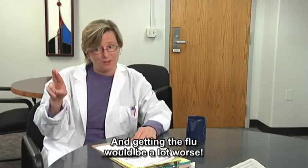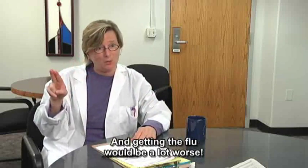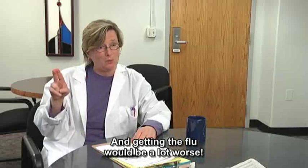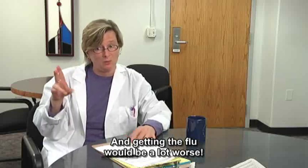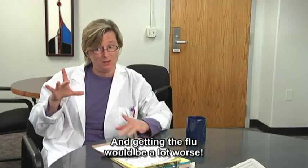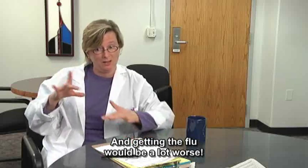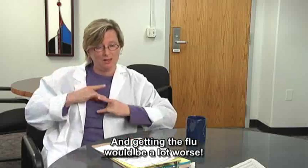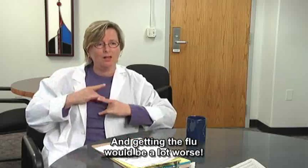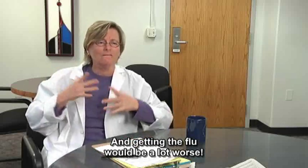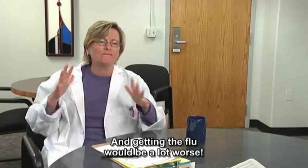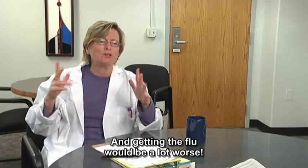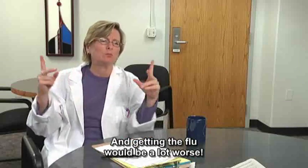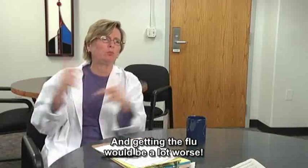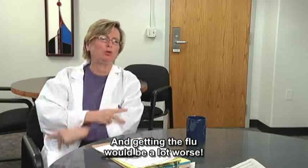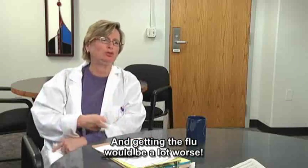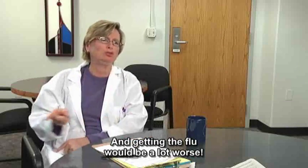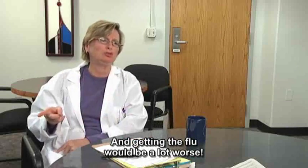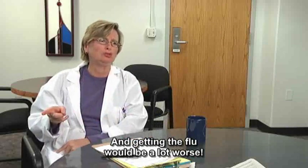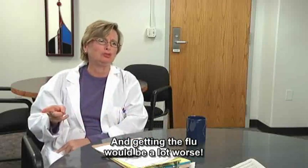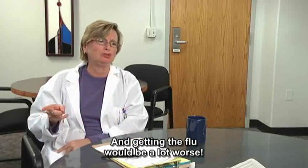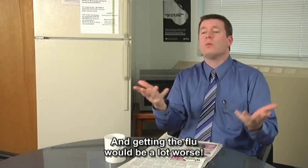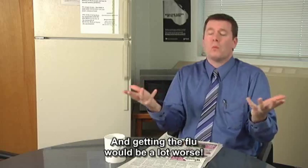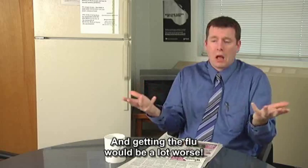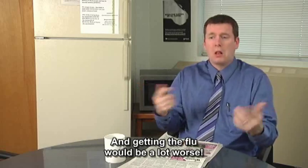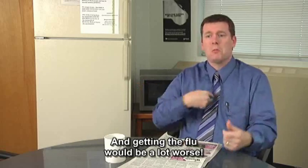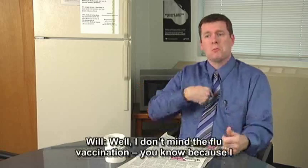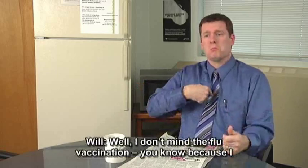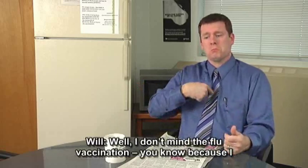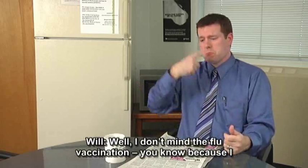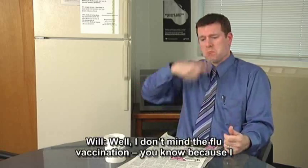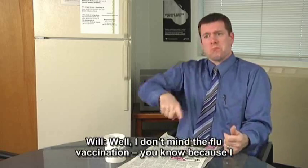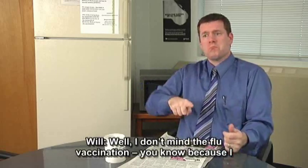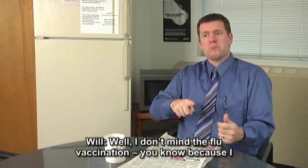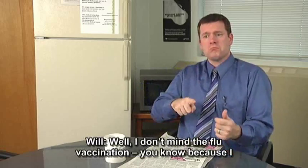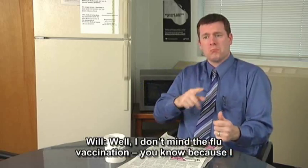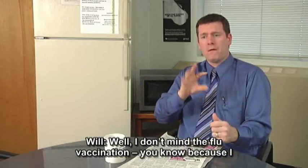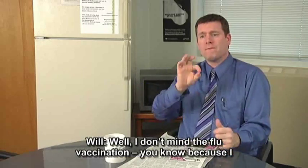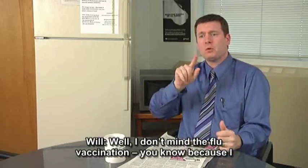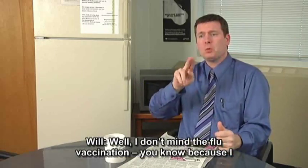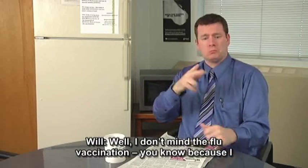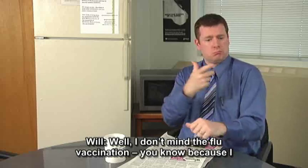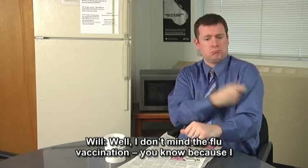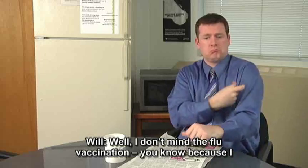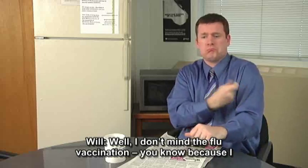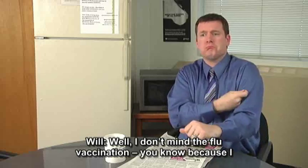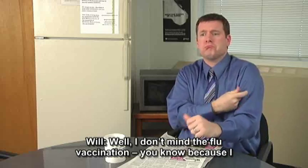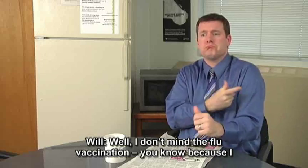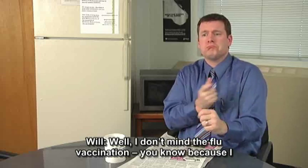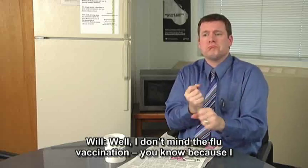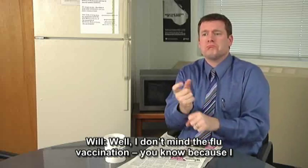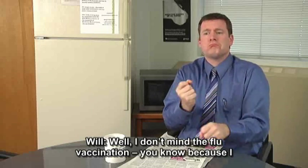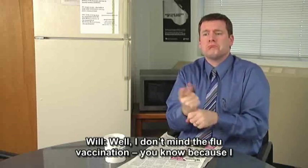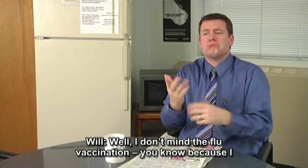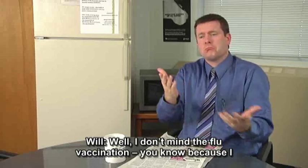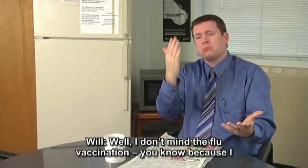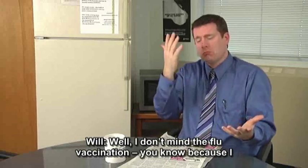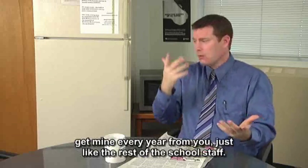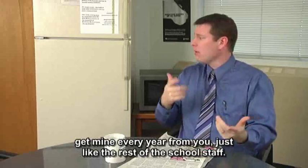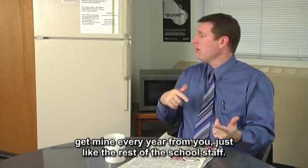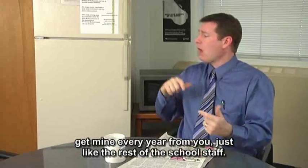the flu would be a lot worse. Well, I don't mind the flu vaccination, you know, because I get mine every year from